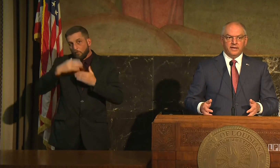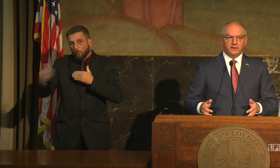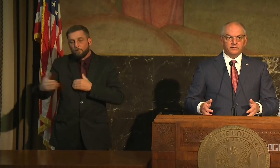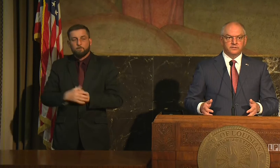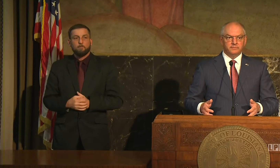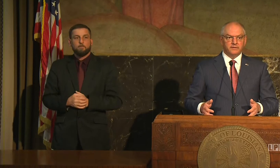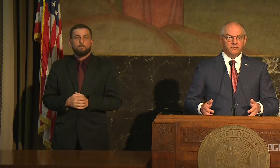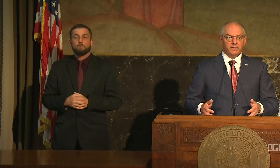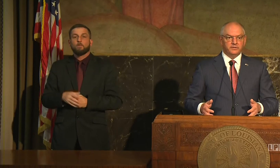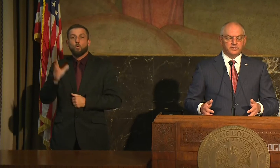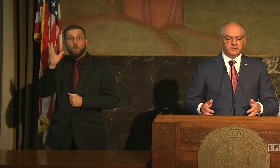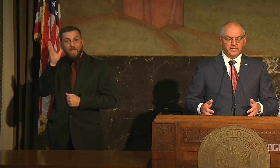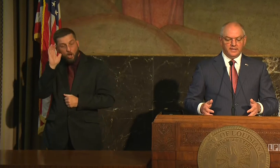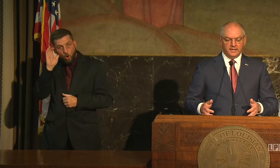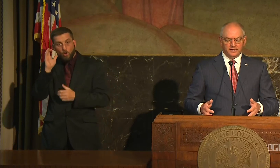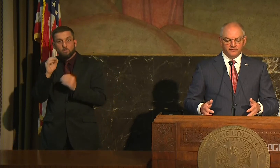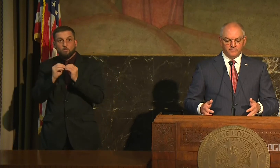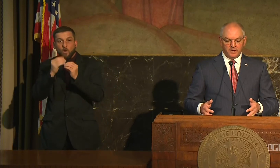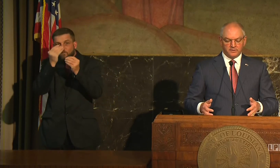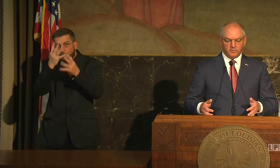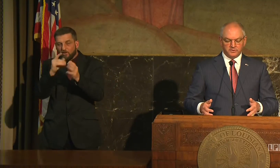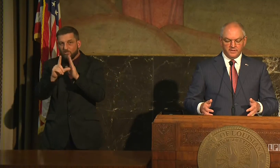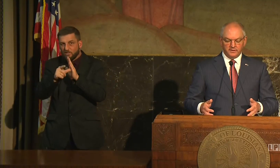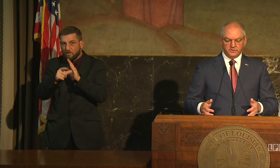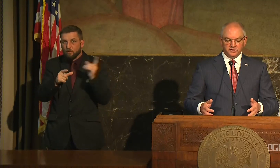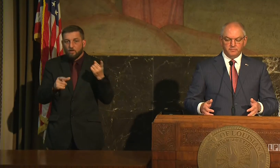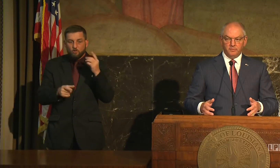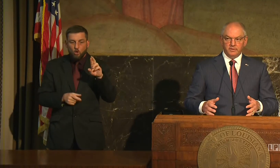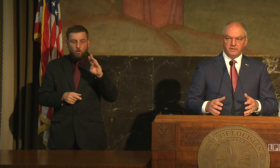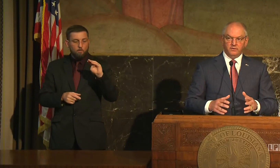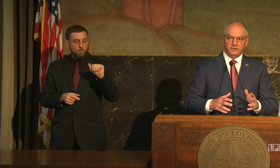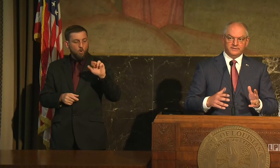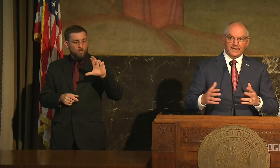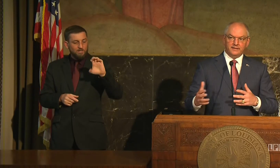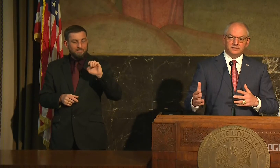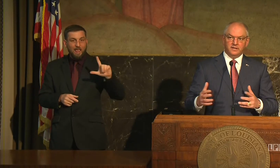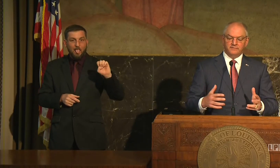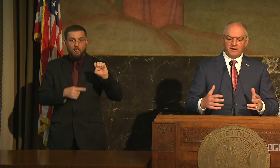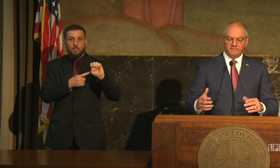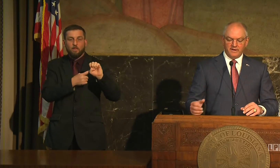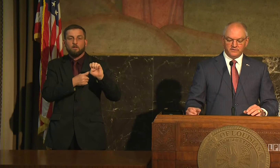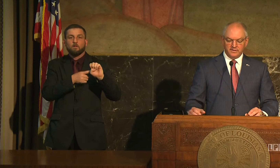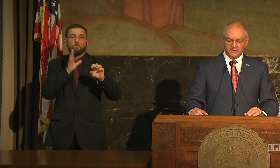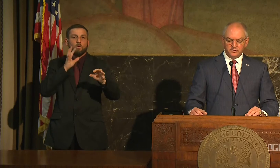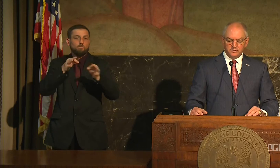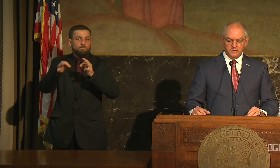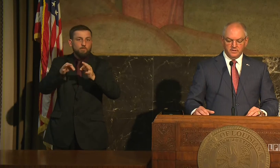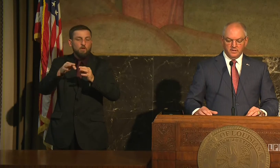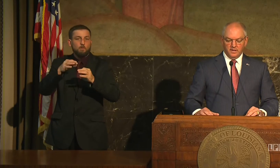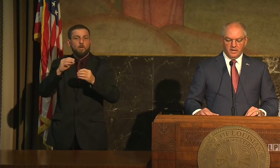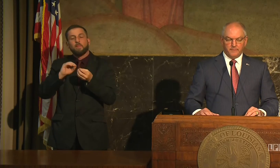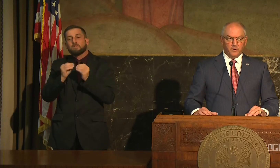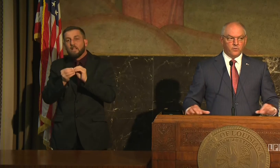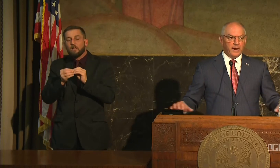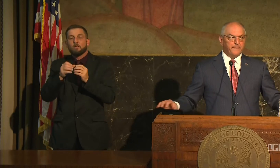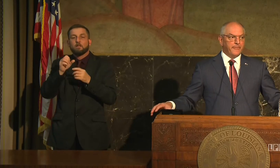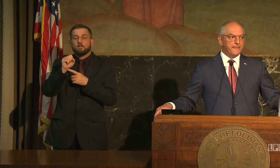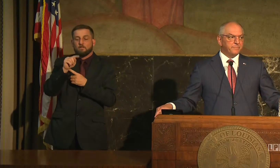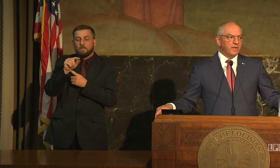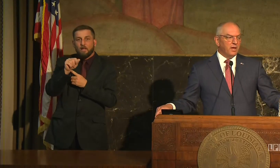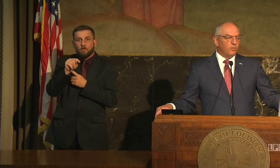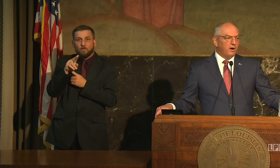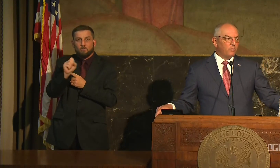You're going to hear some information from Dr. Marcel in just a moment on the status of our vaccination